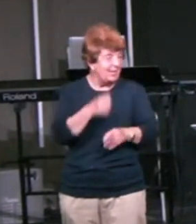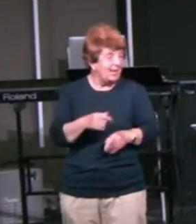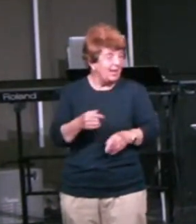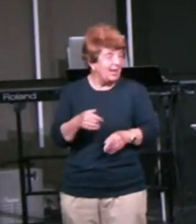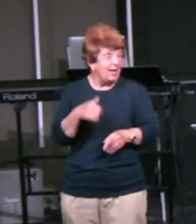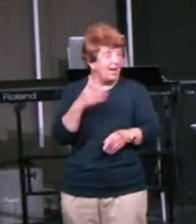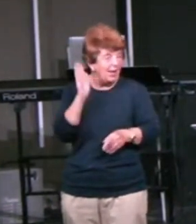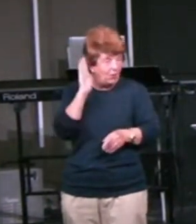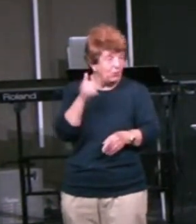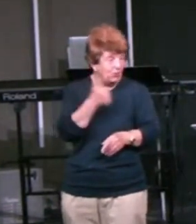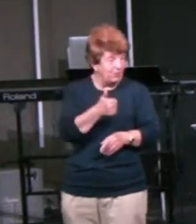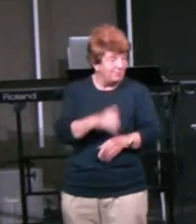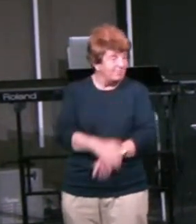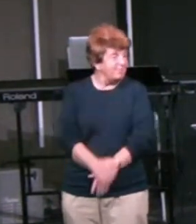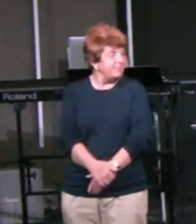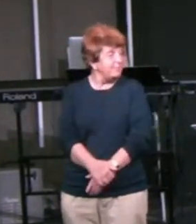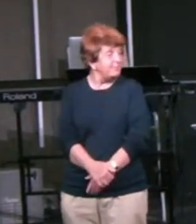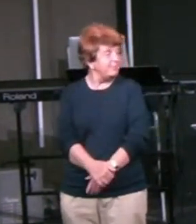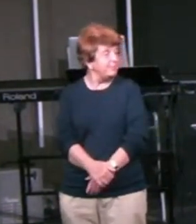heard good.